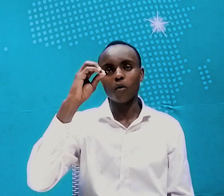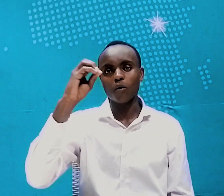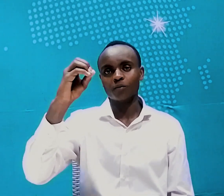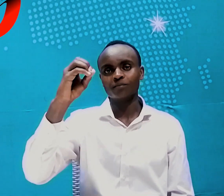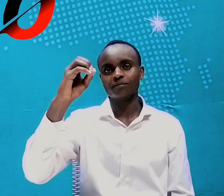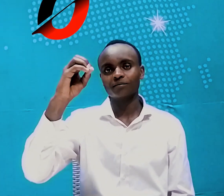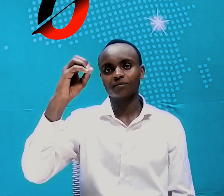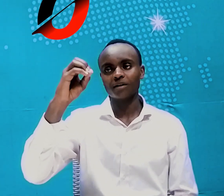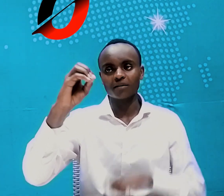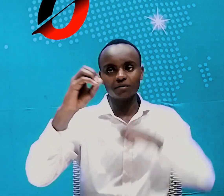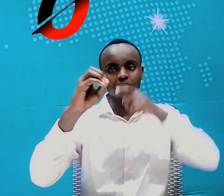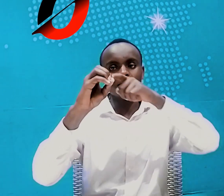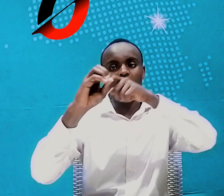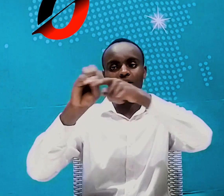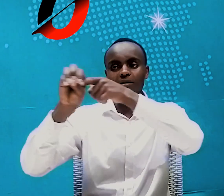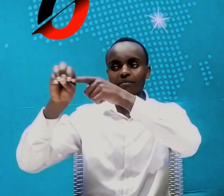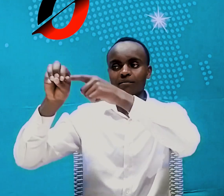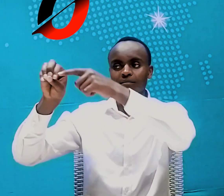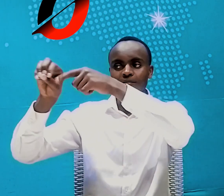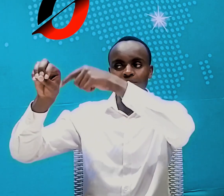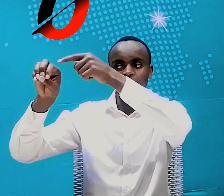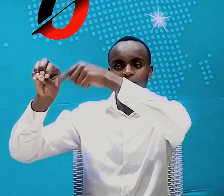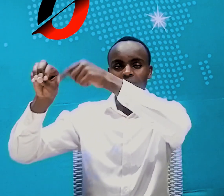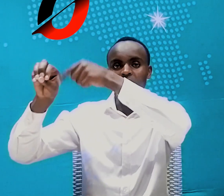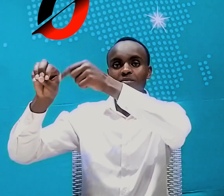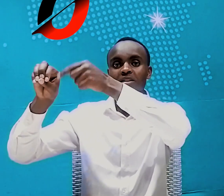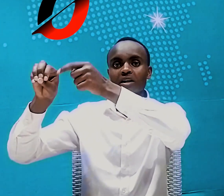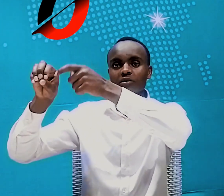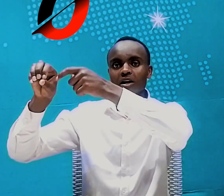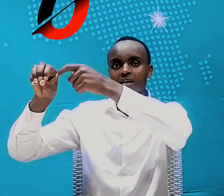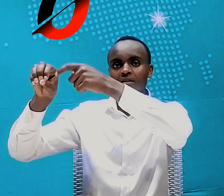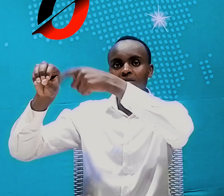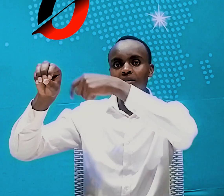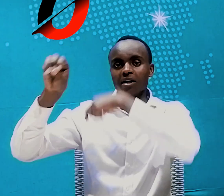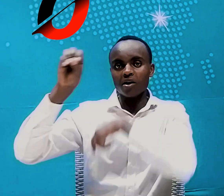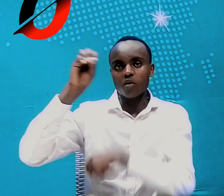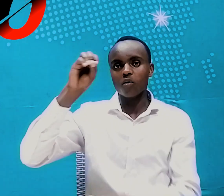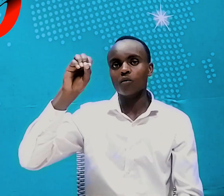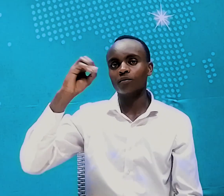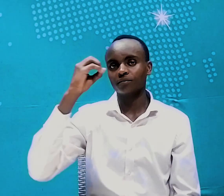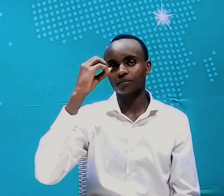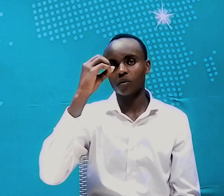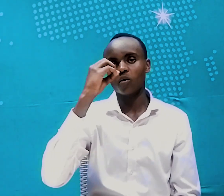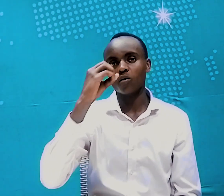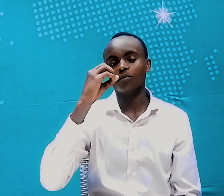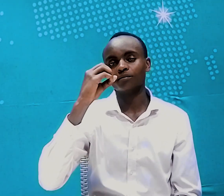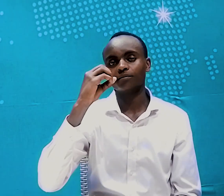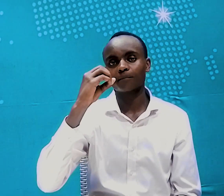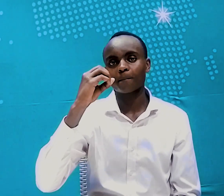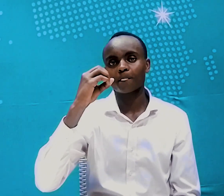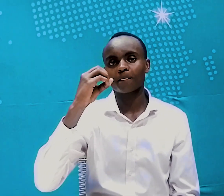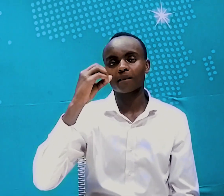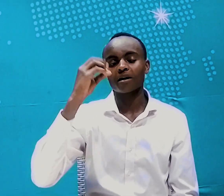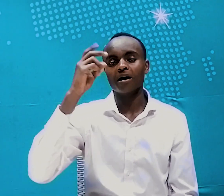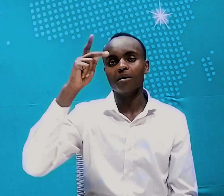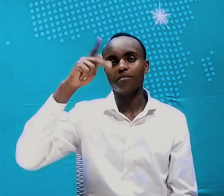O. You have to show the have to be circular. O. O.